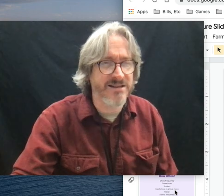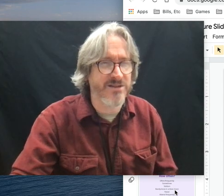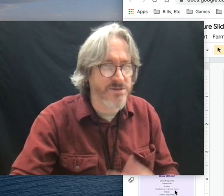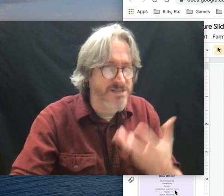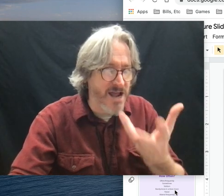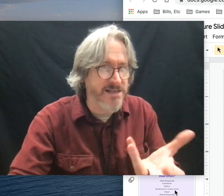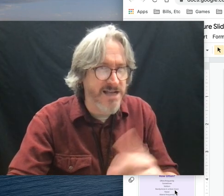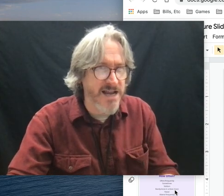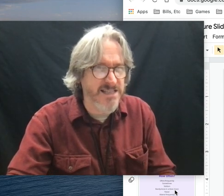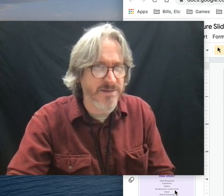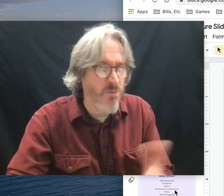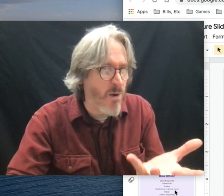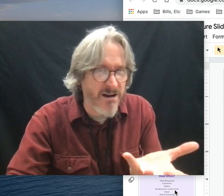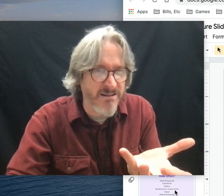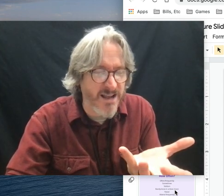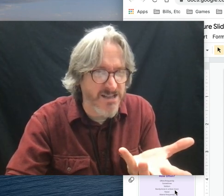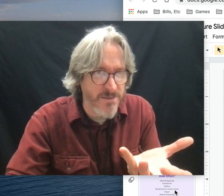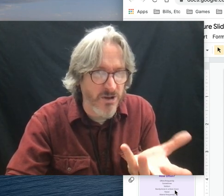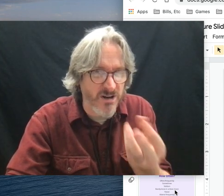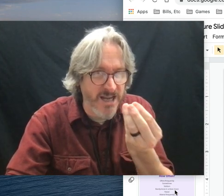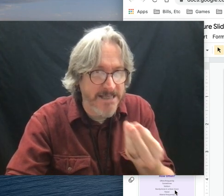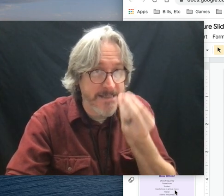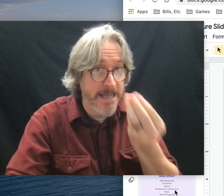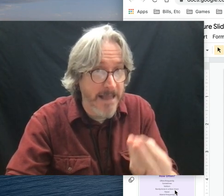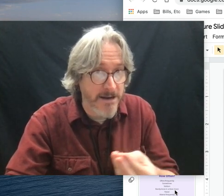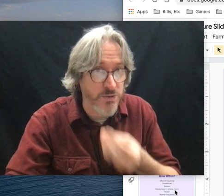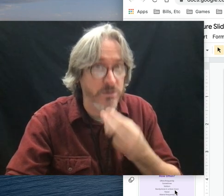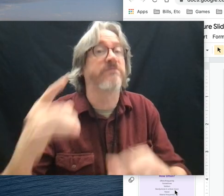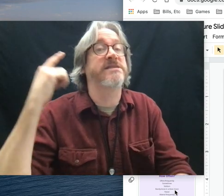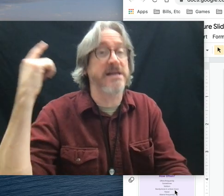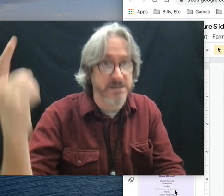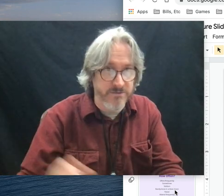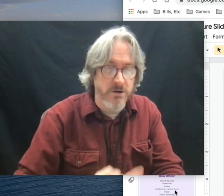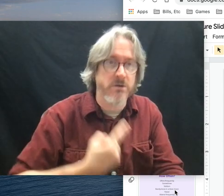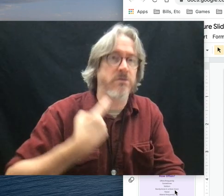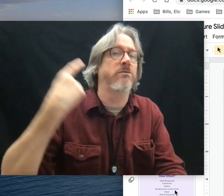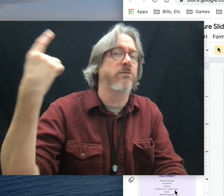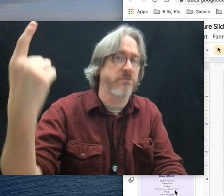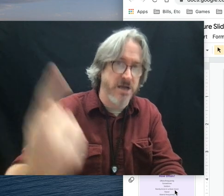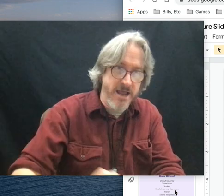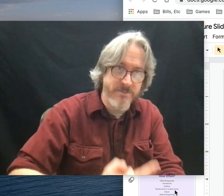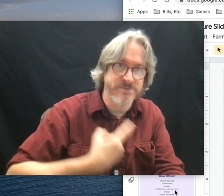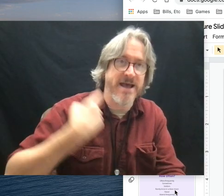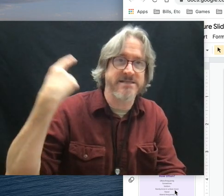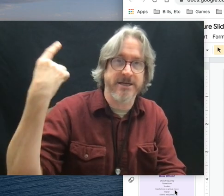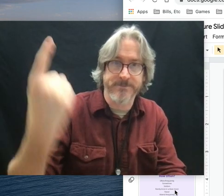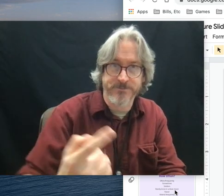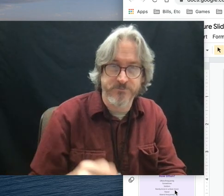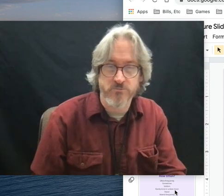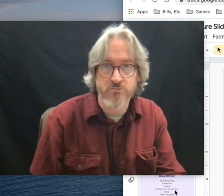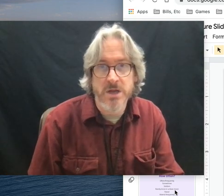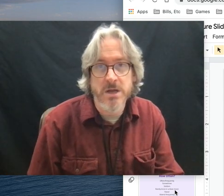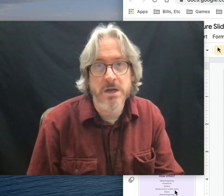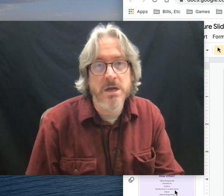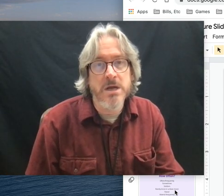of, those signs kind of seem like, well, why aren't they similar? It's that sort of sense of, time is passing.